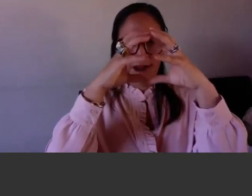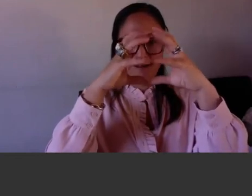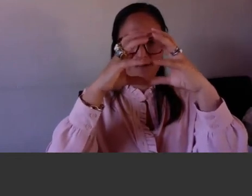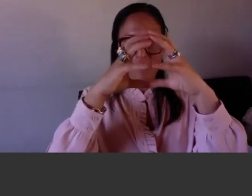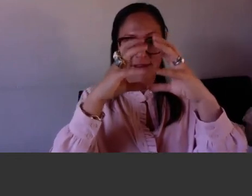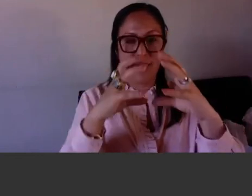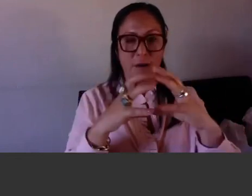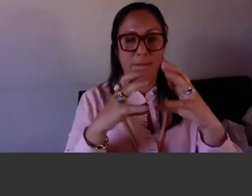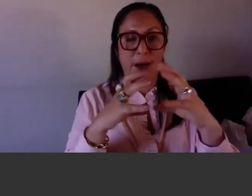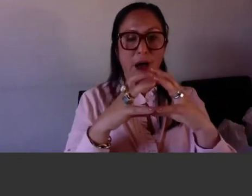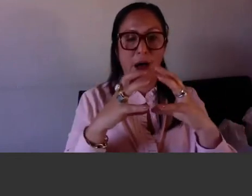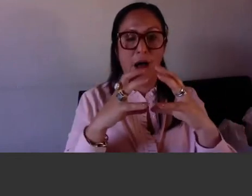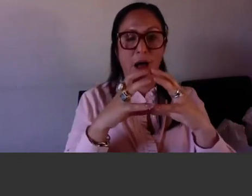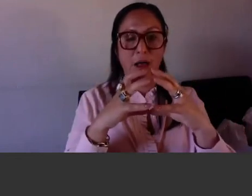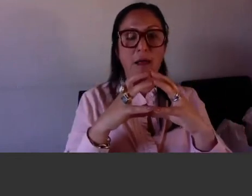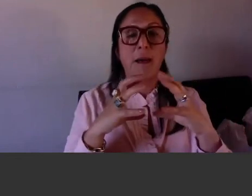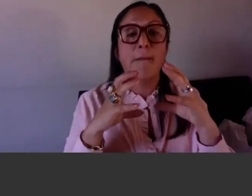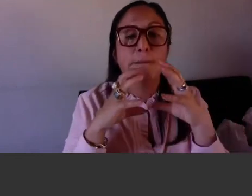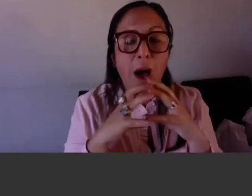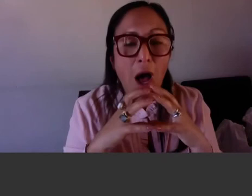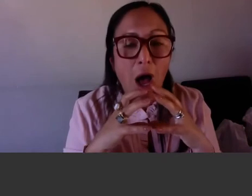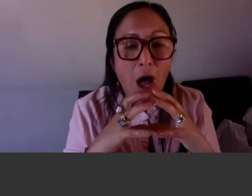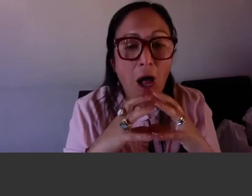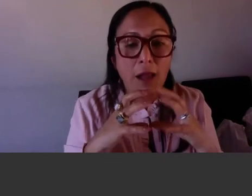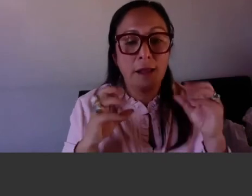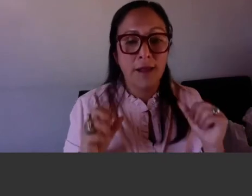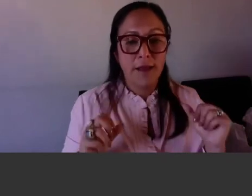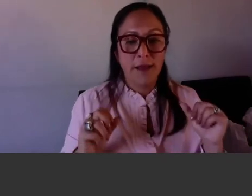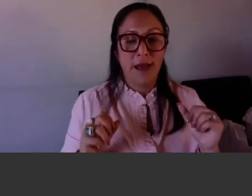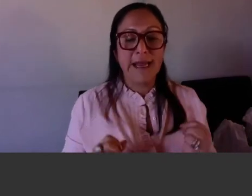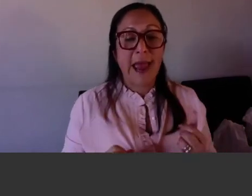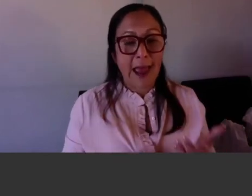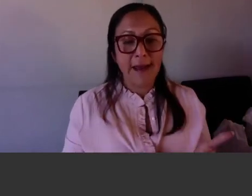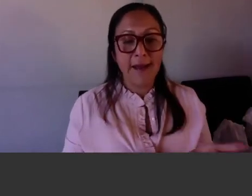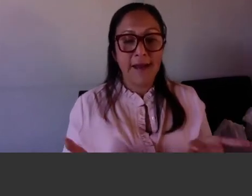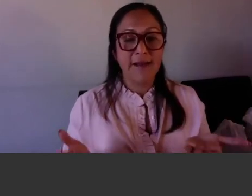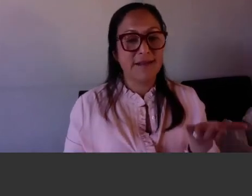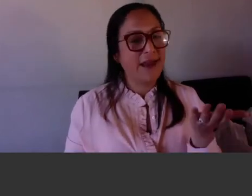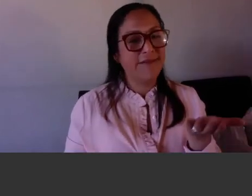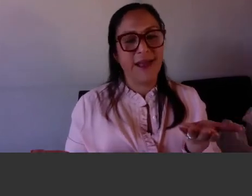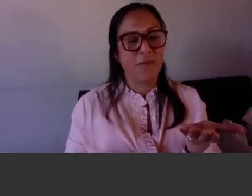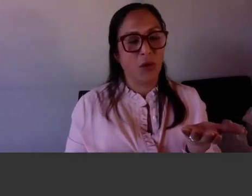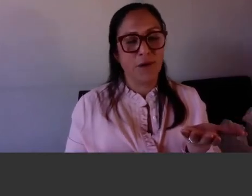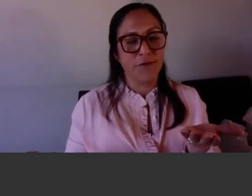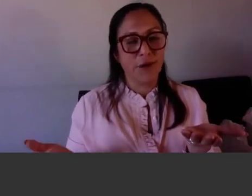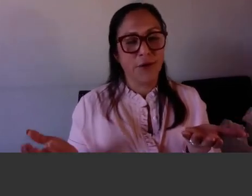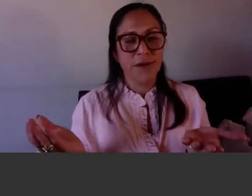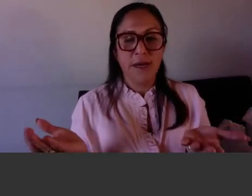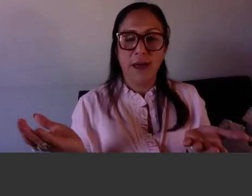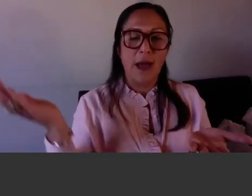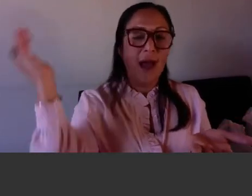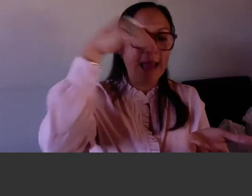all practicing together. Ball, ball. Again is kind of like more.